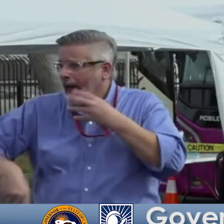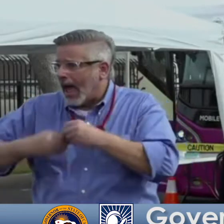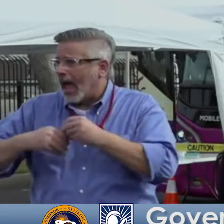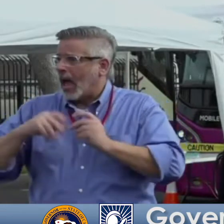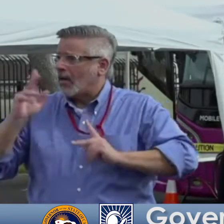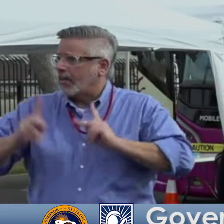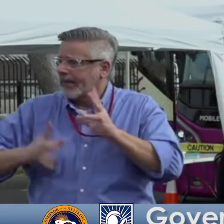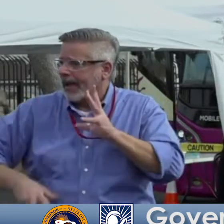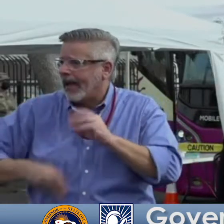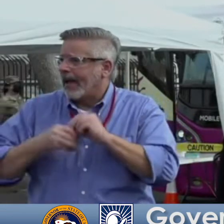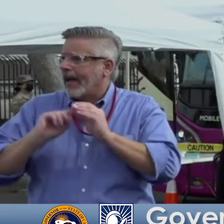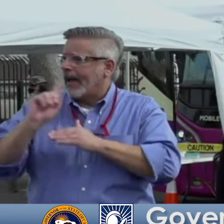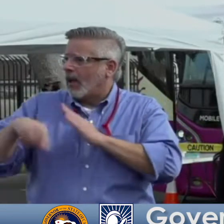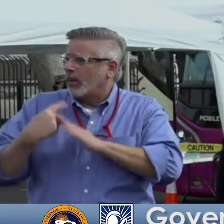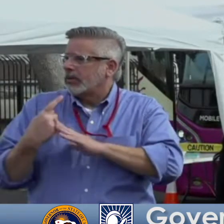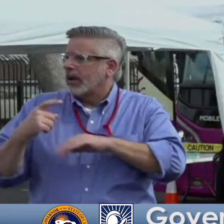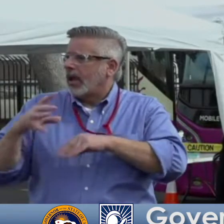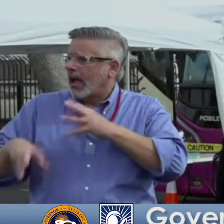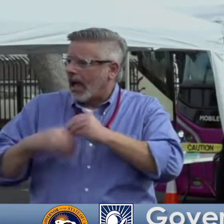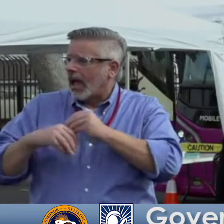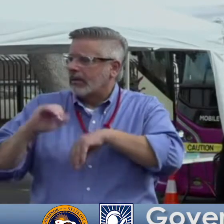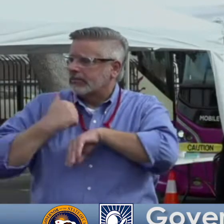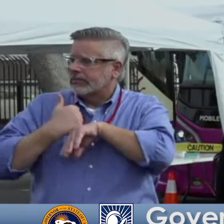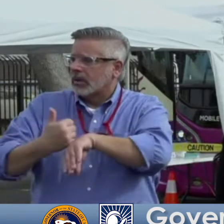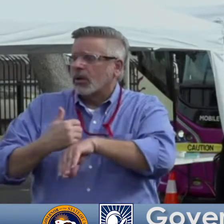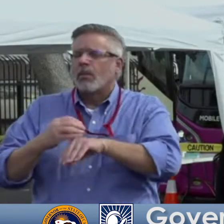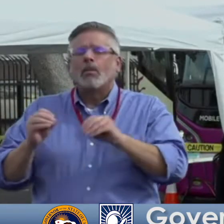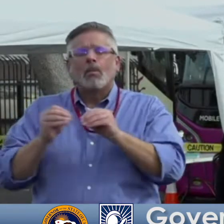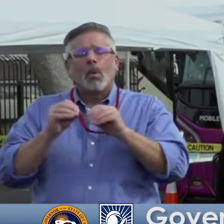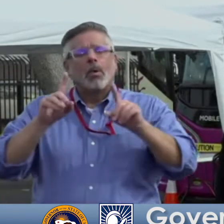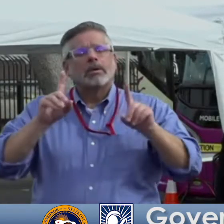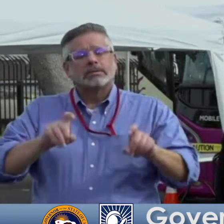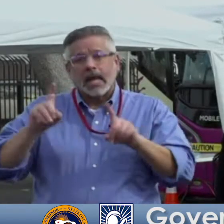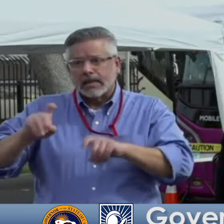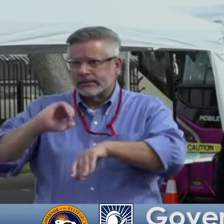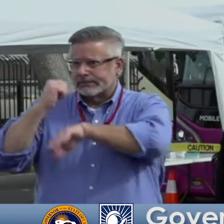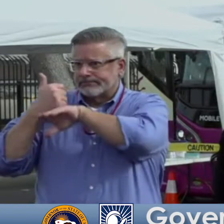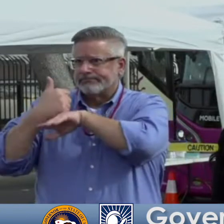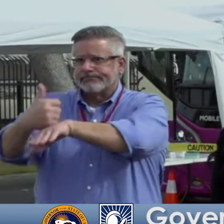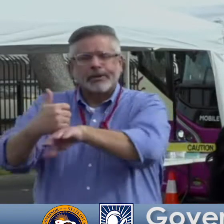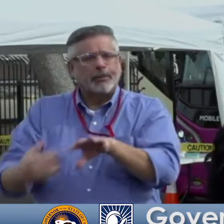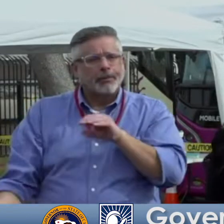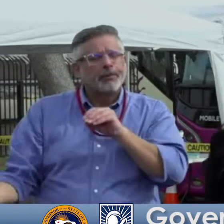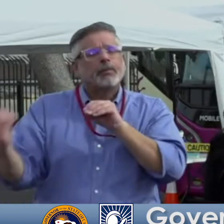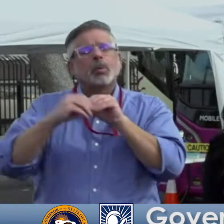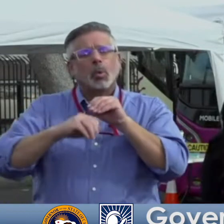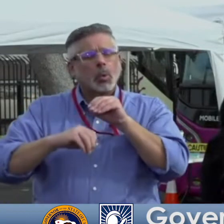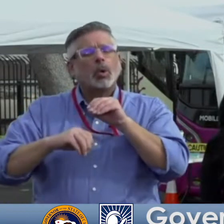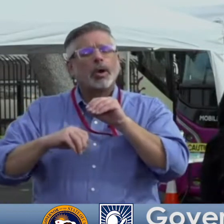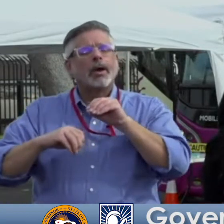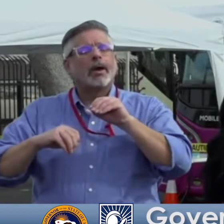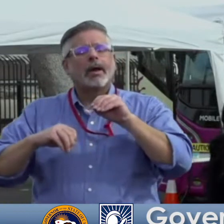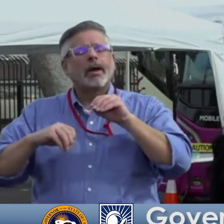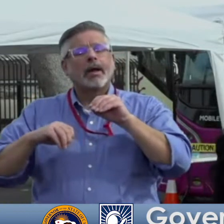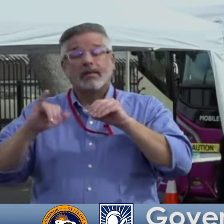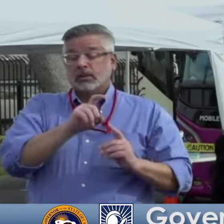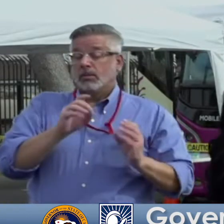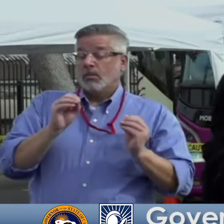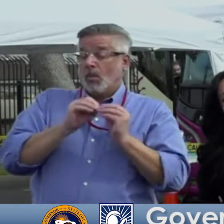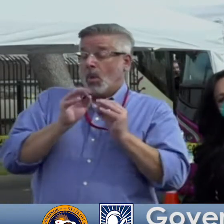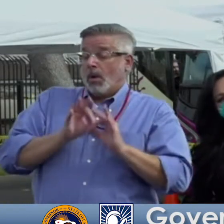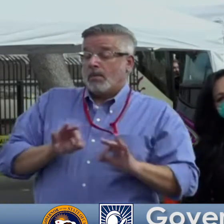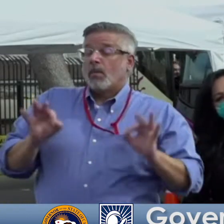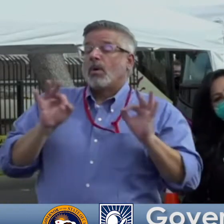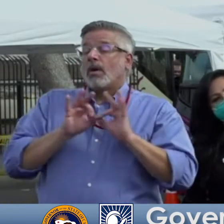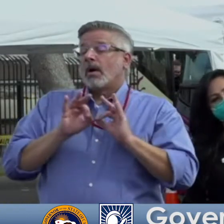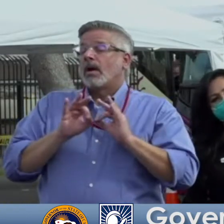personnel, more expertise, and more testing locations throughout the state of California, though, as Supervisor noted,